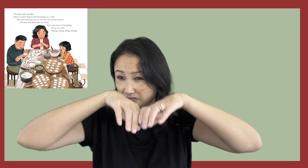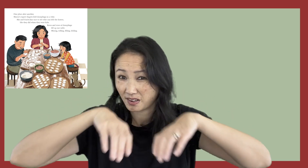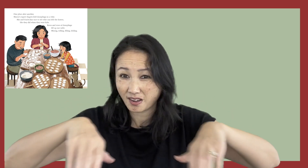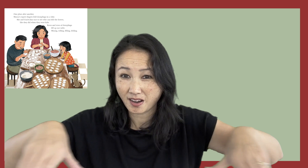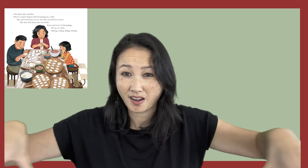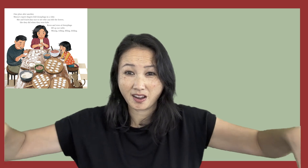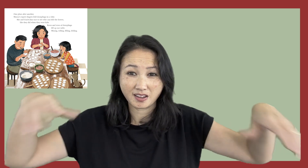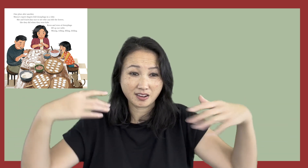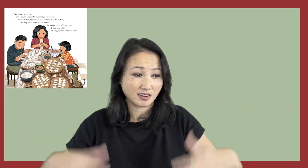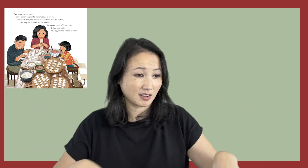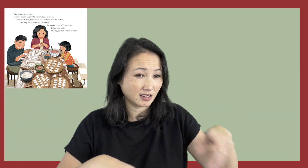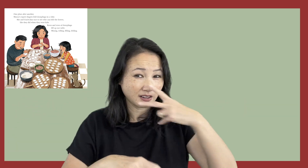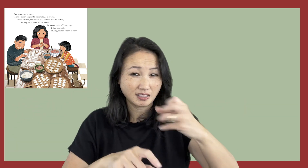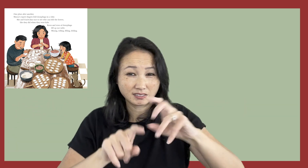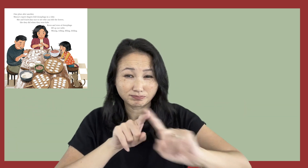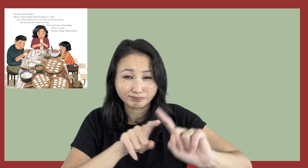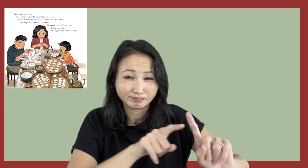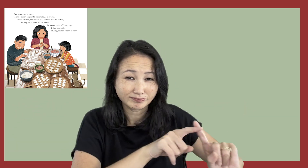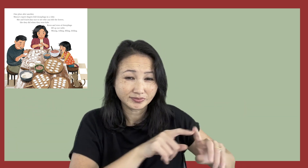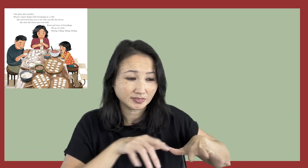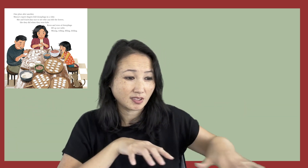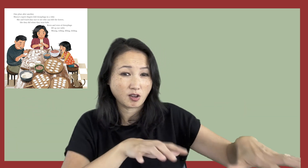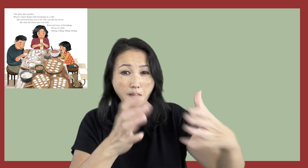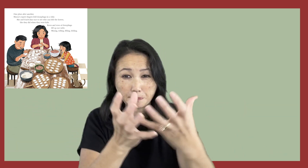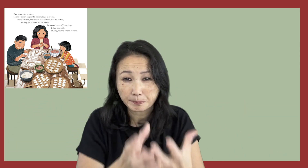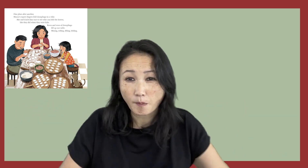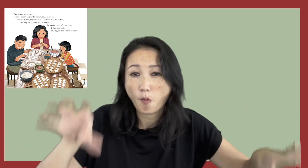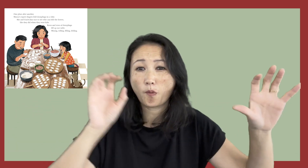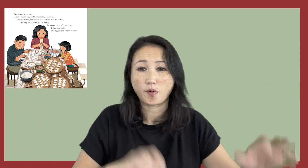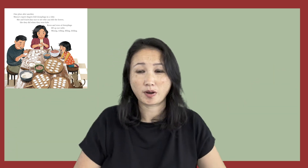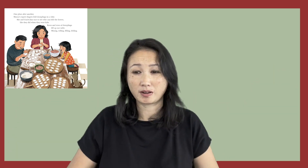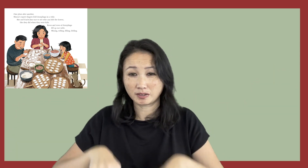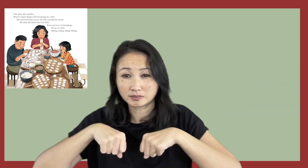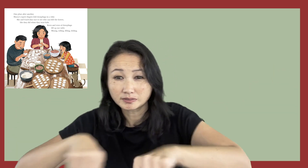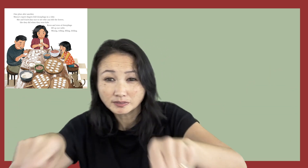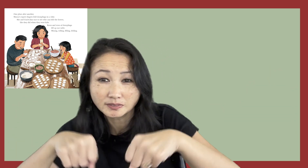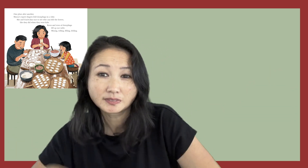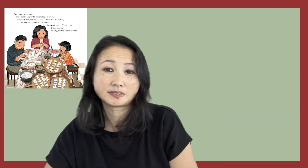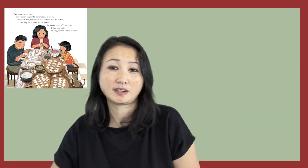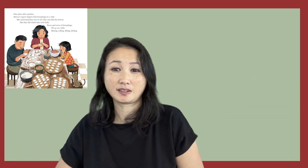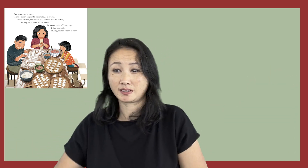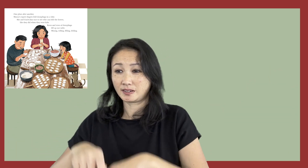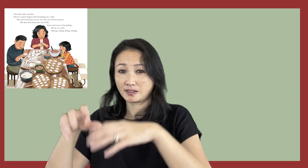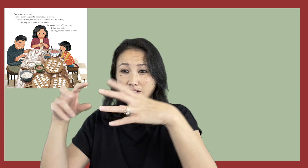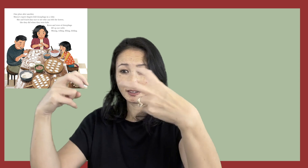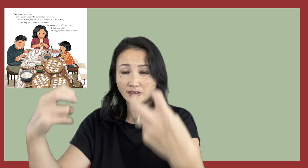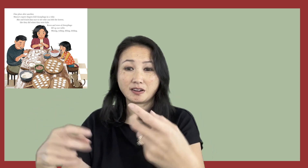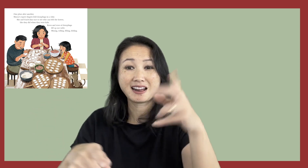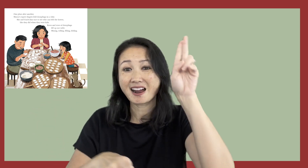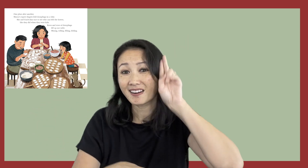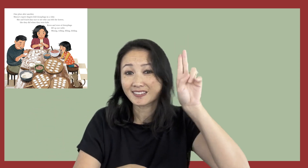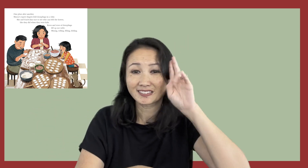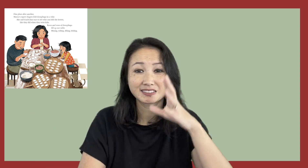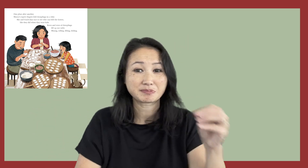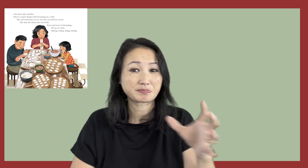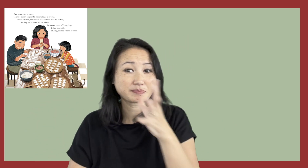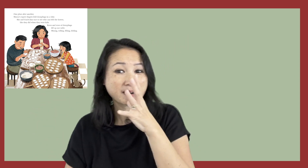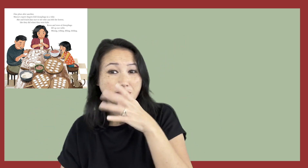At the table, we have our huge display of ingredients with our bowls and pins.